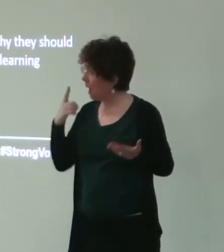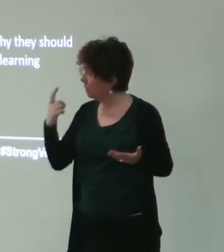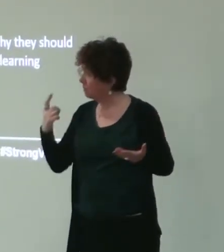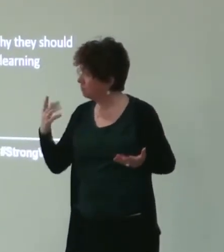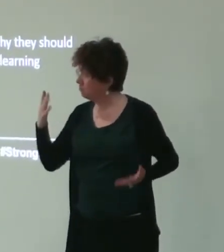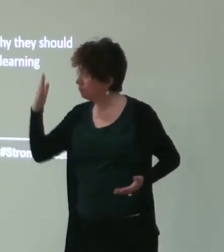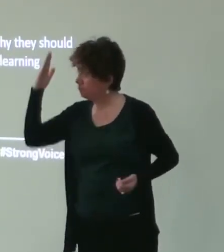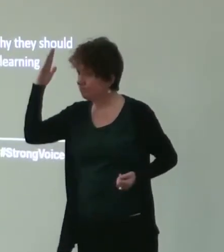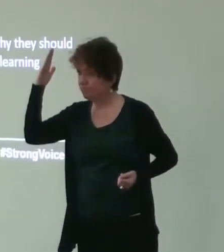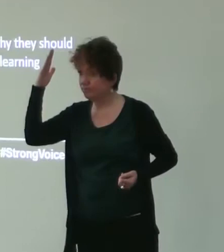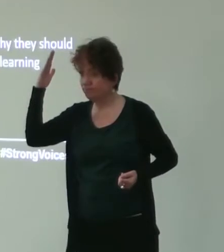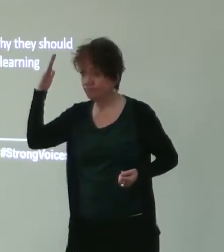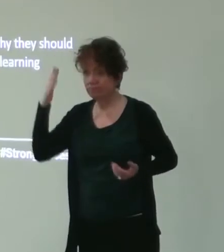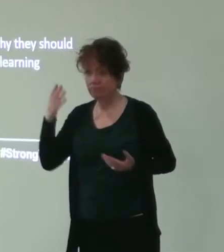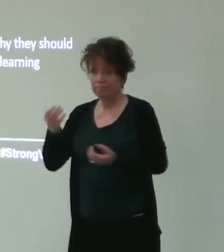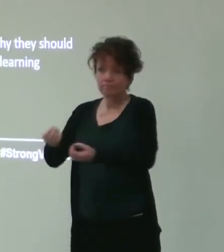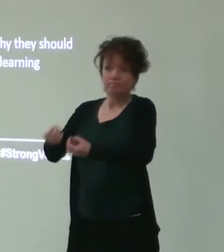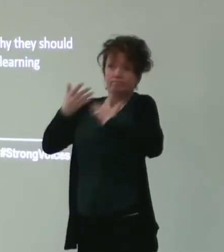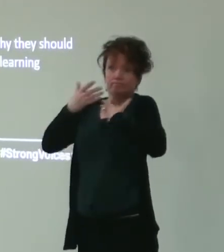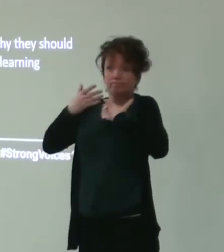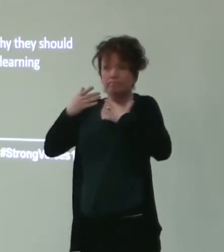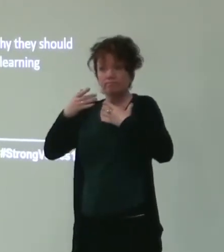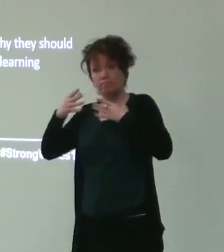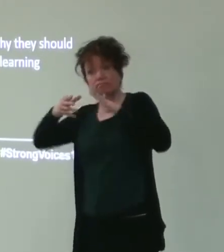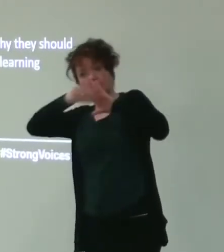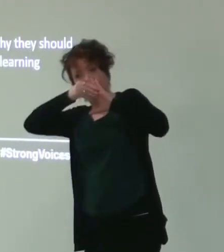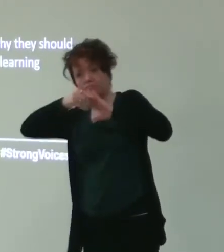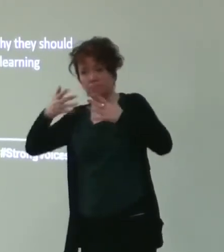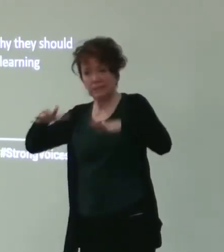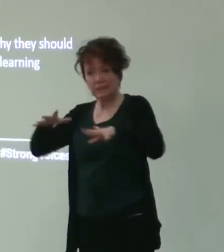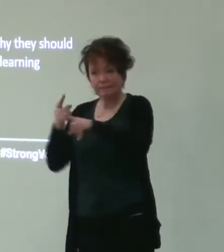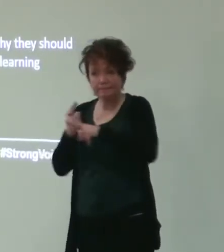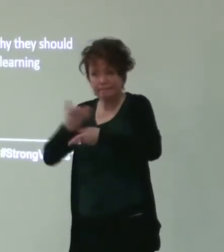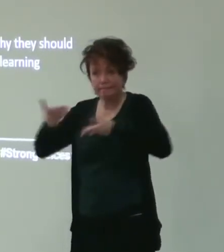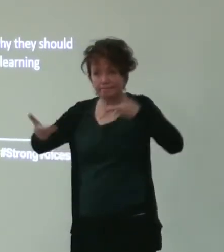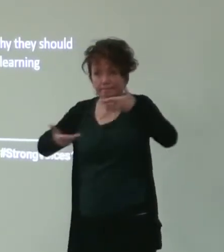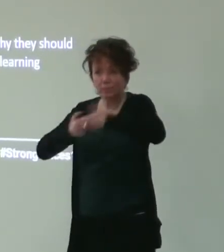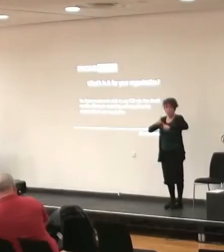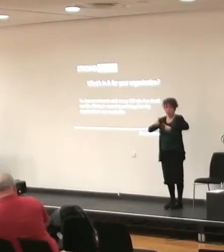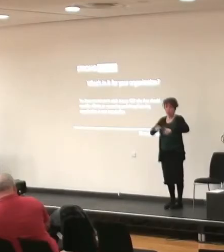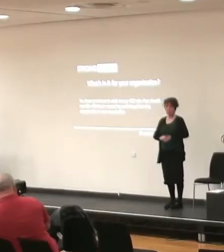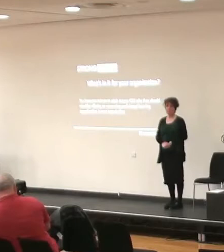like to give us a little snapshot of what they were talking about in that exercise?